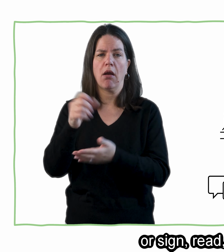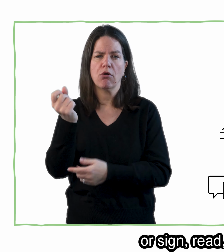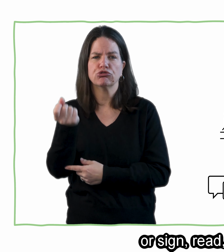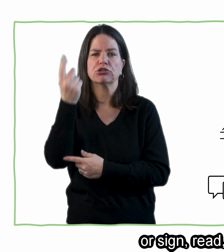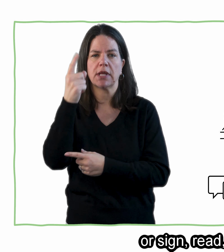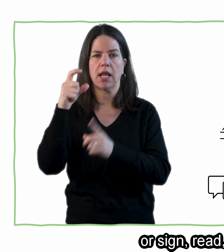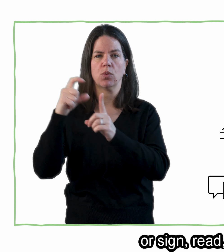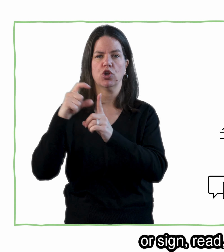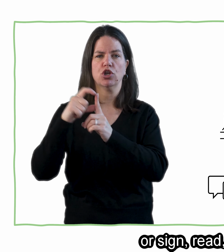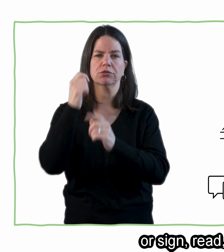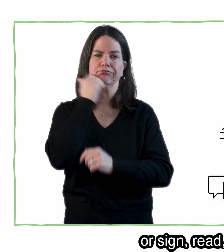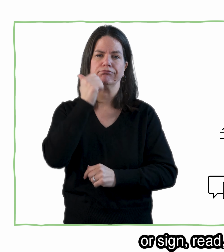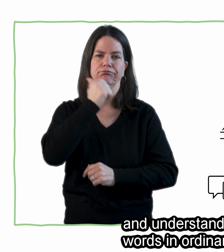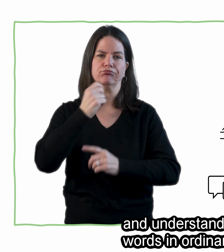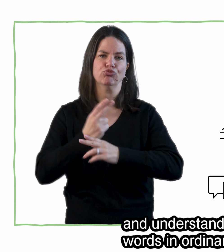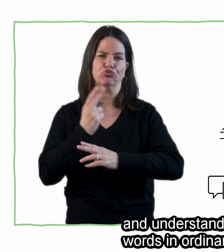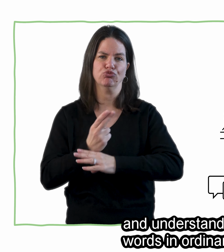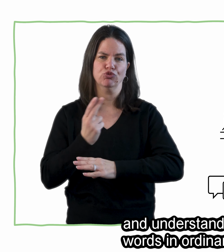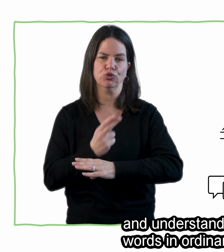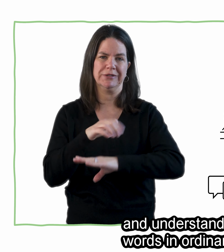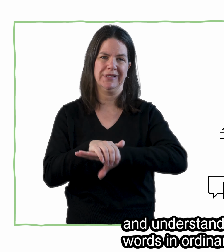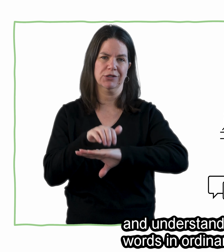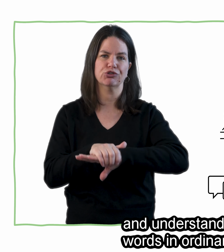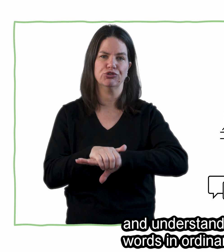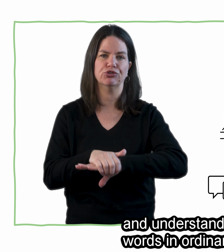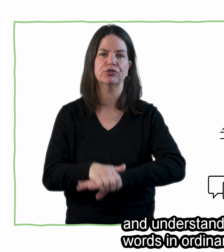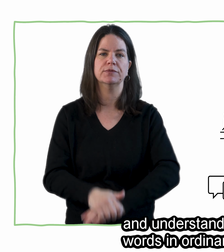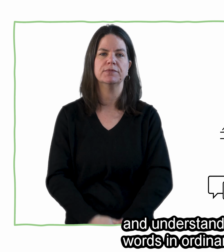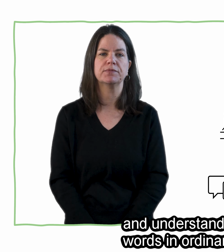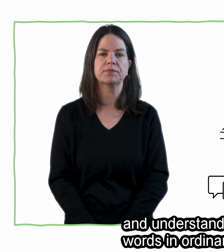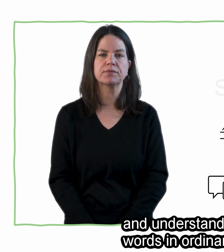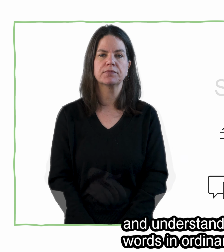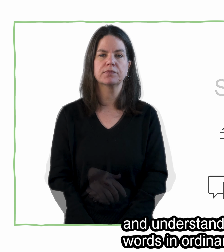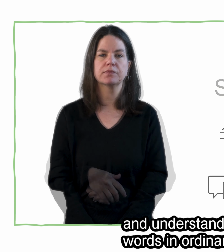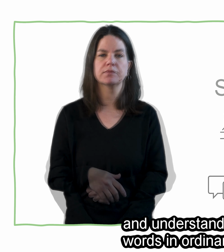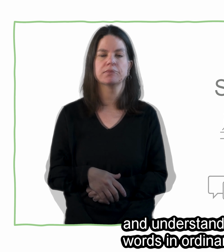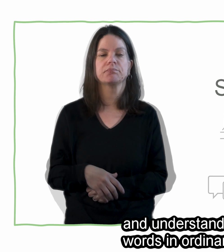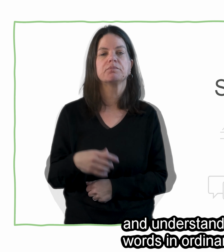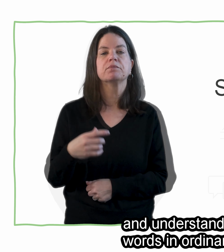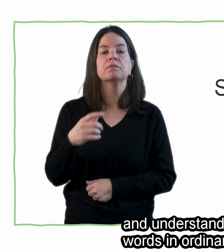read, write, and understand English words in ordinary usage.